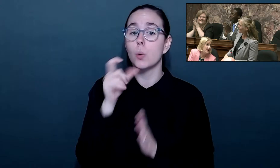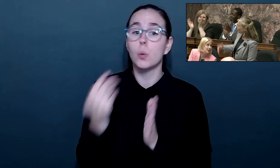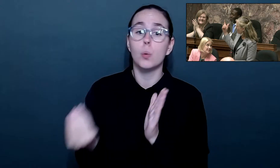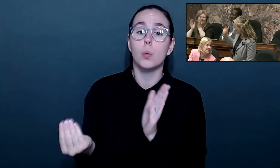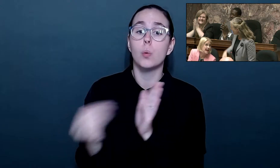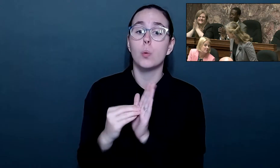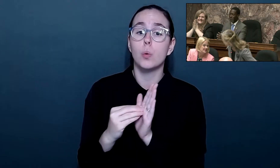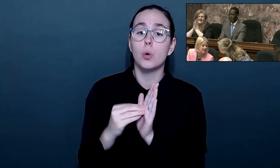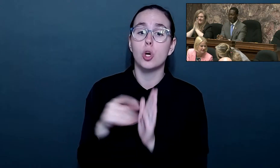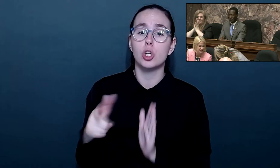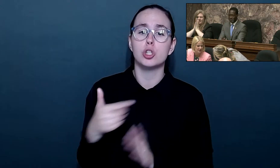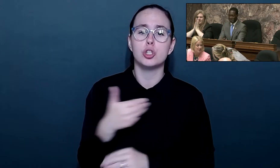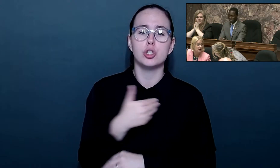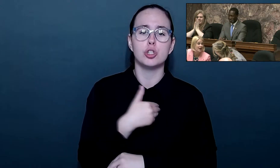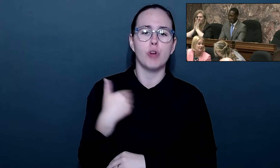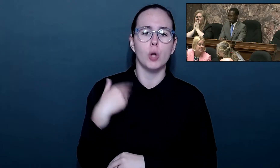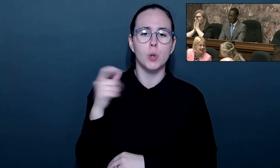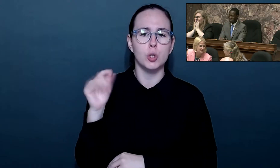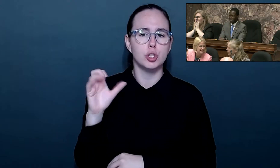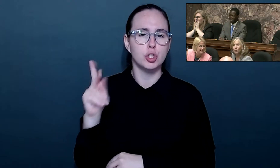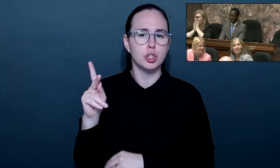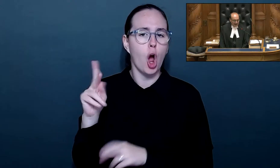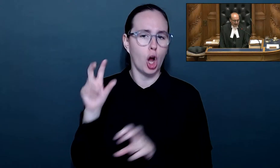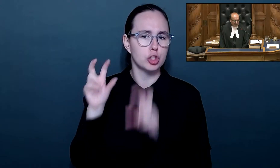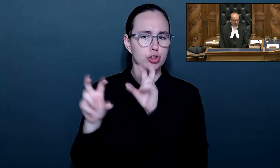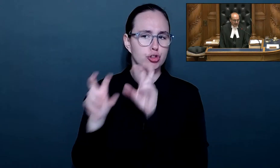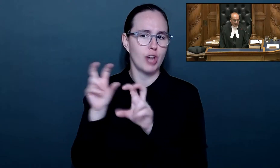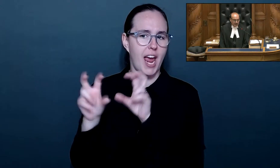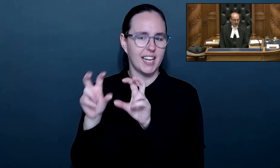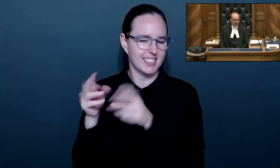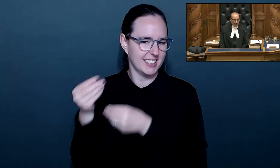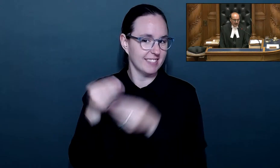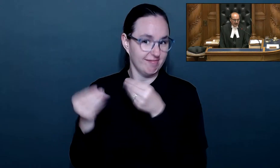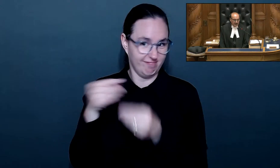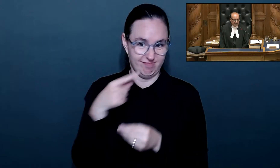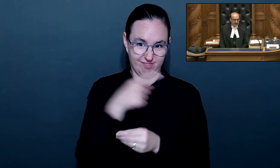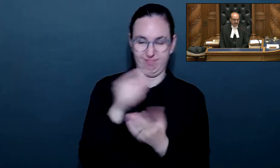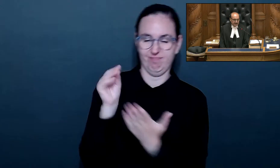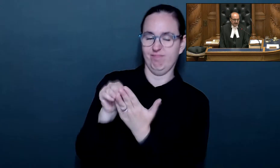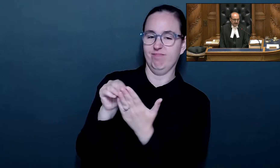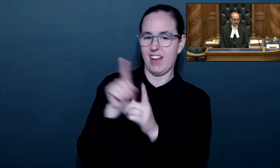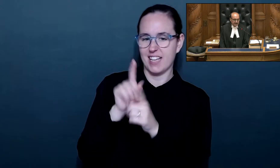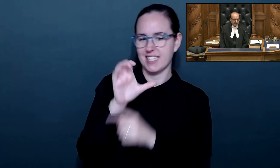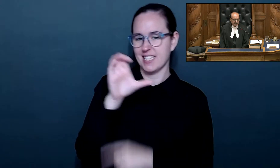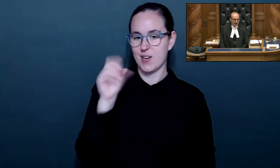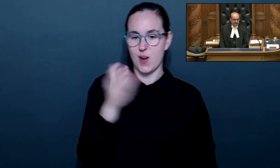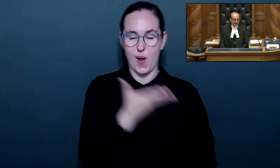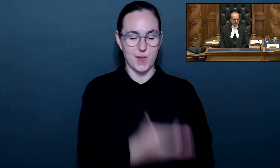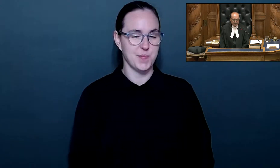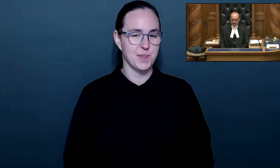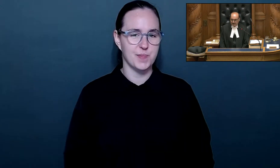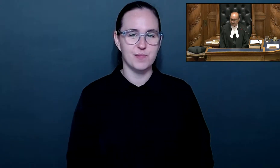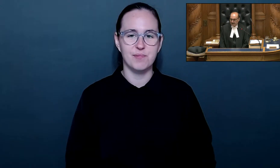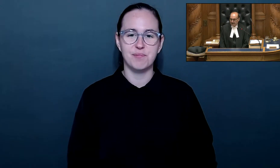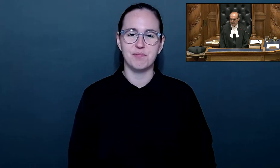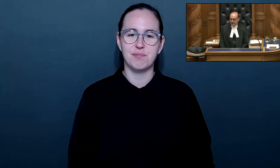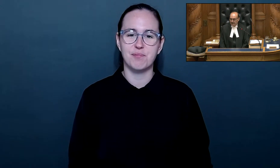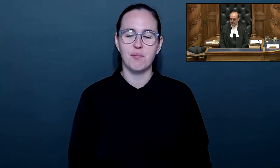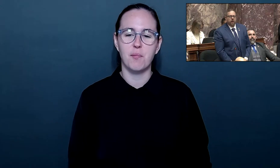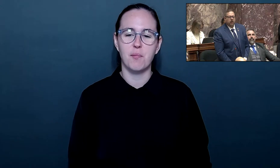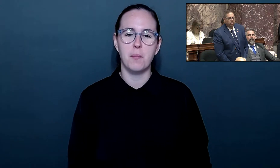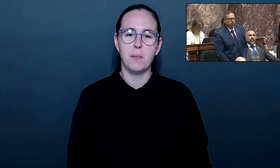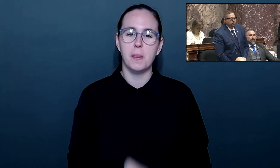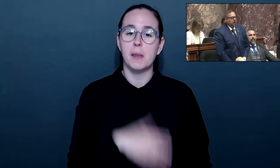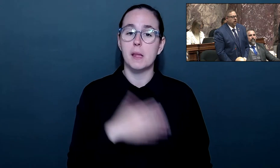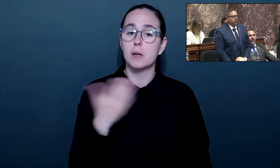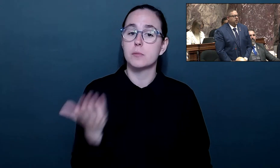thank you for the warm welcomes. Member for Kootenay Rockies. Thank you, Mr. Speaker. I just wanted